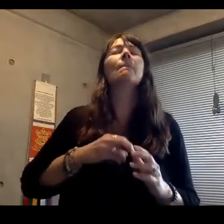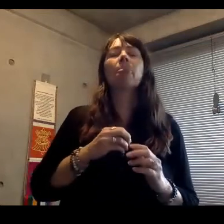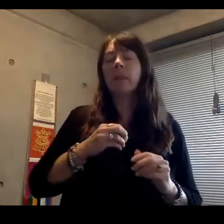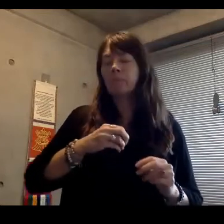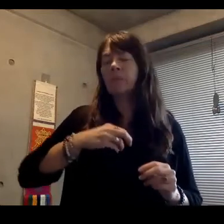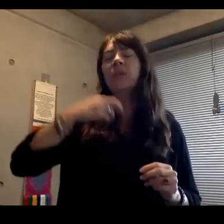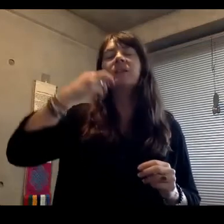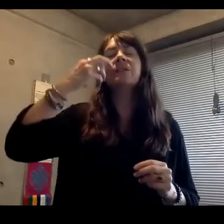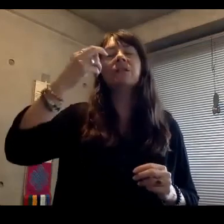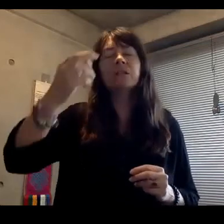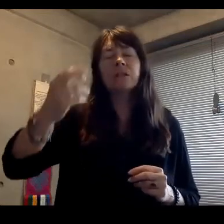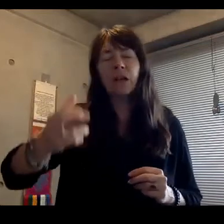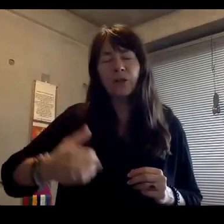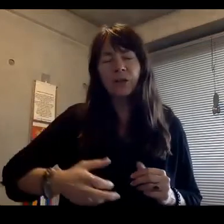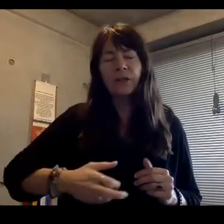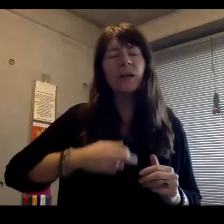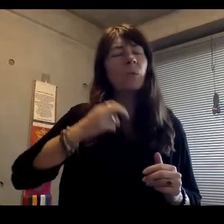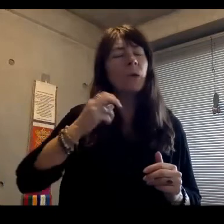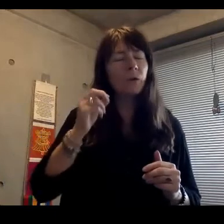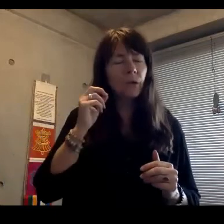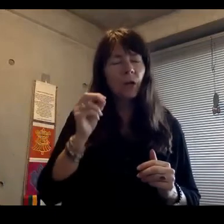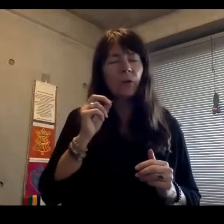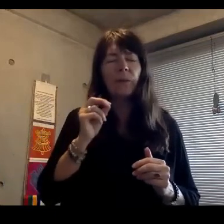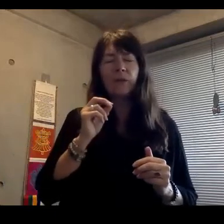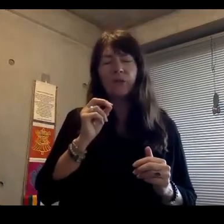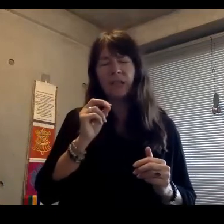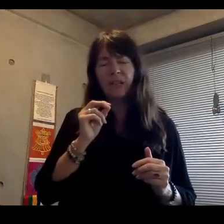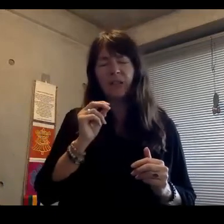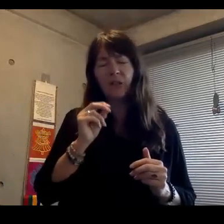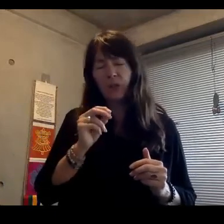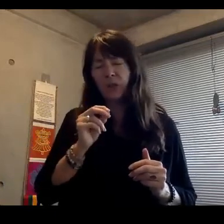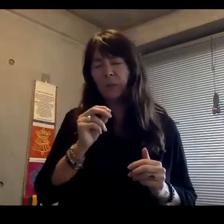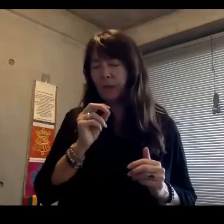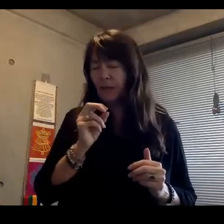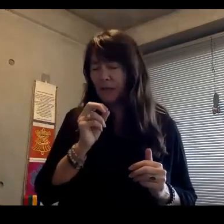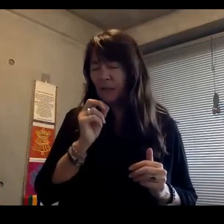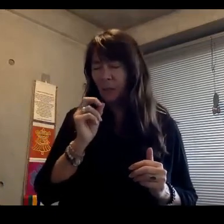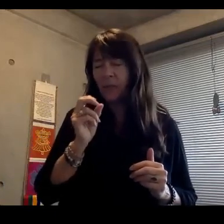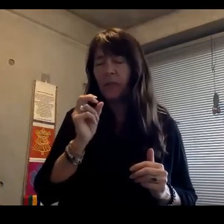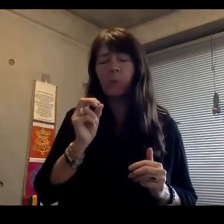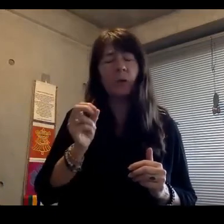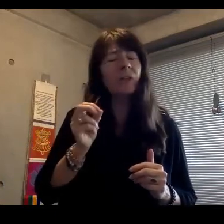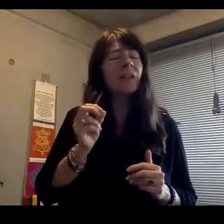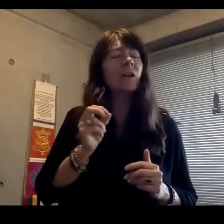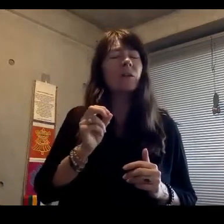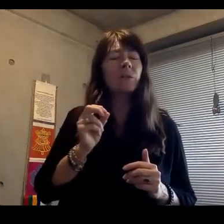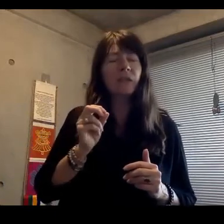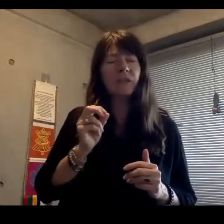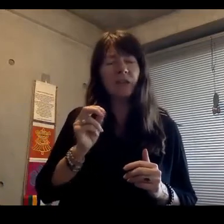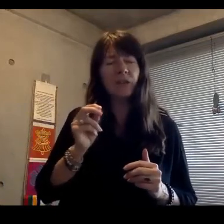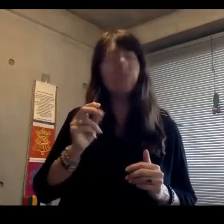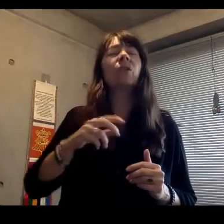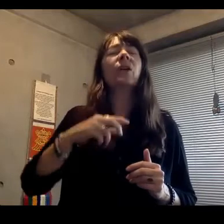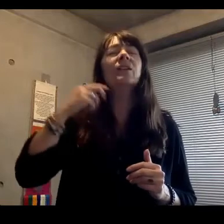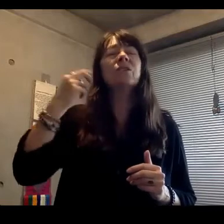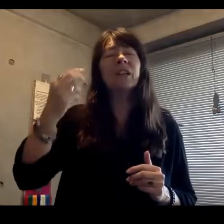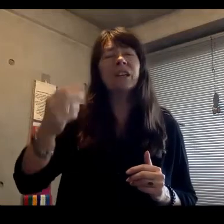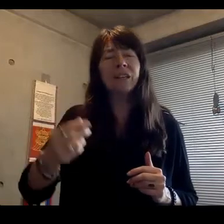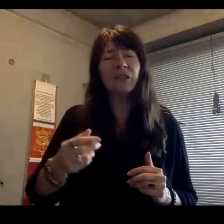that these discussions, and we're going to call them energetic exchanges because that's the precise word. They're not really sessions,